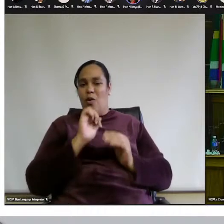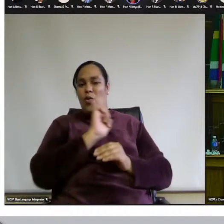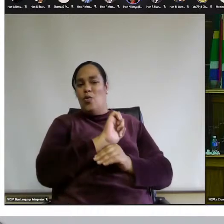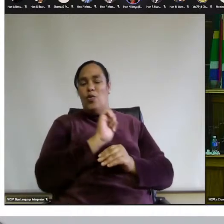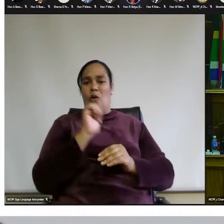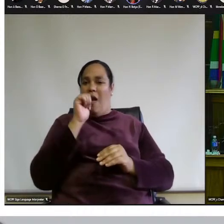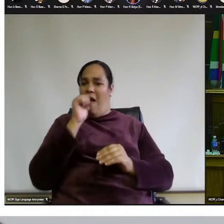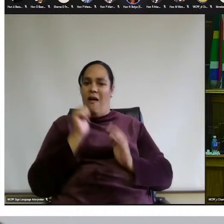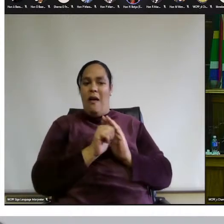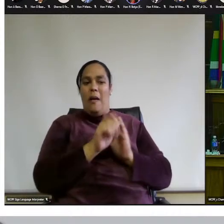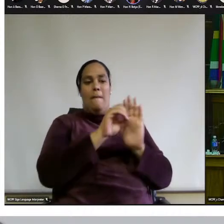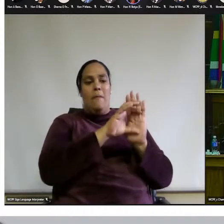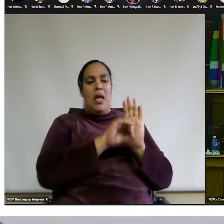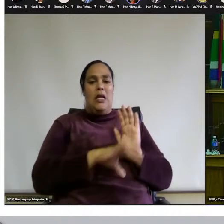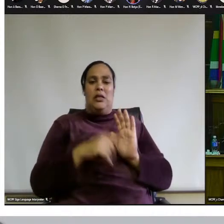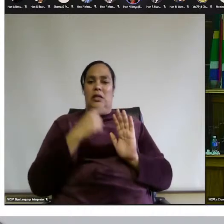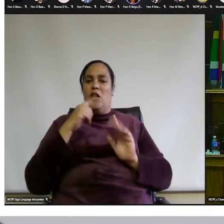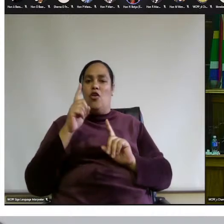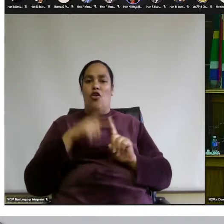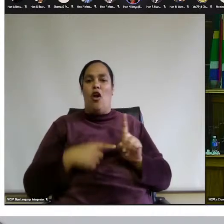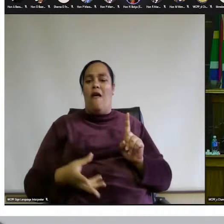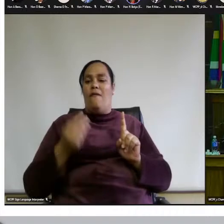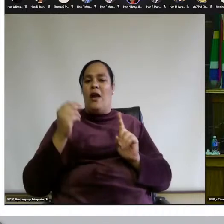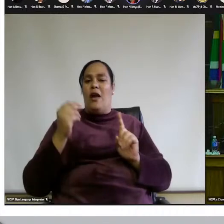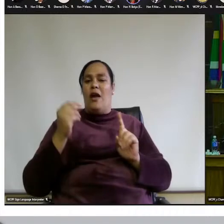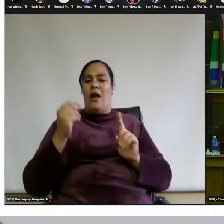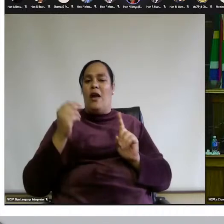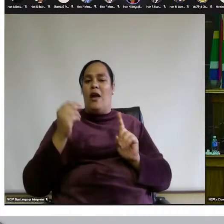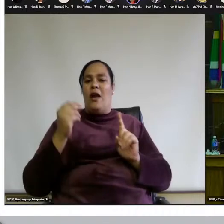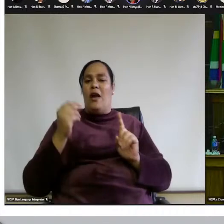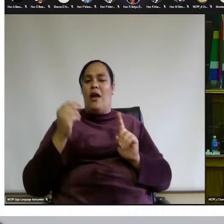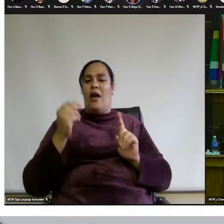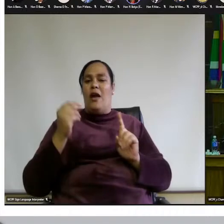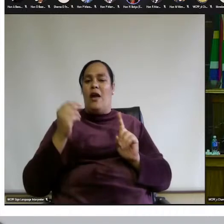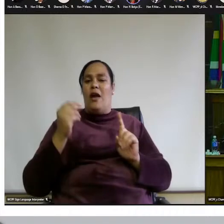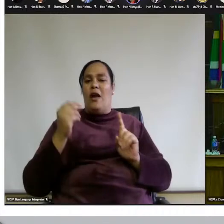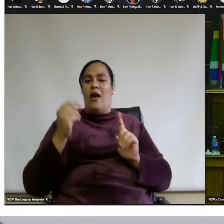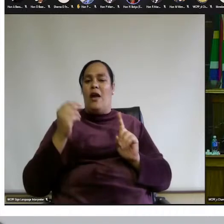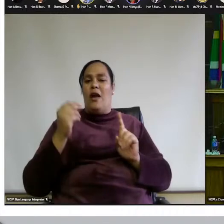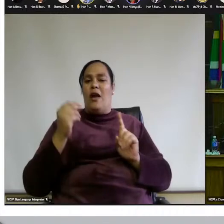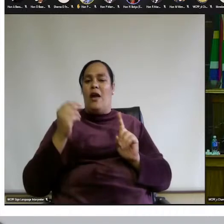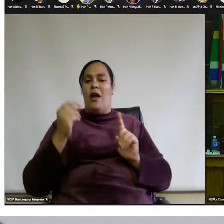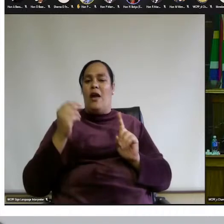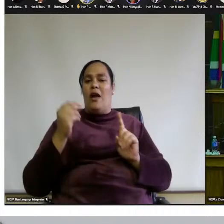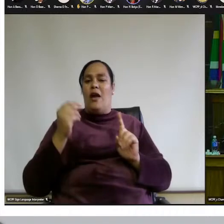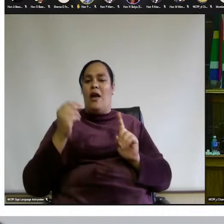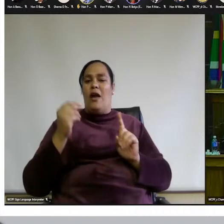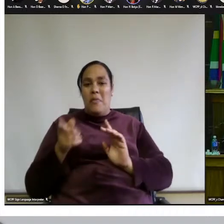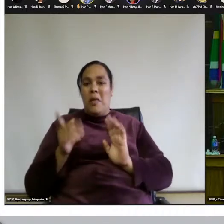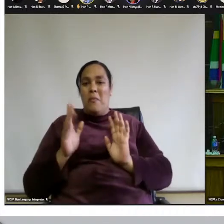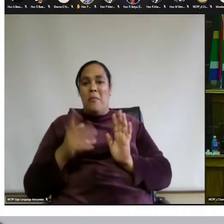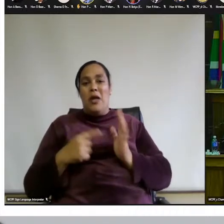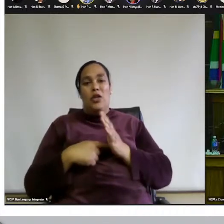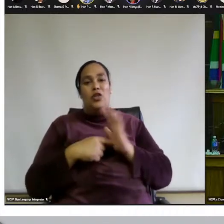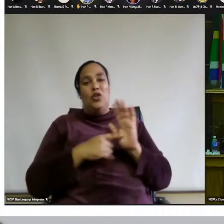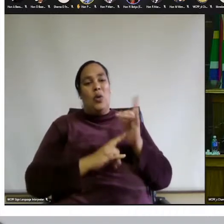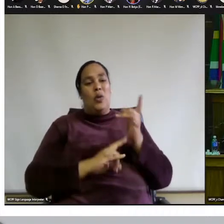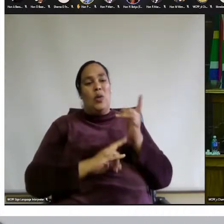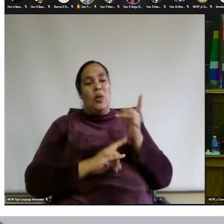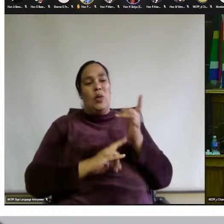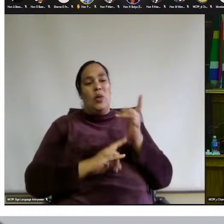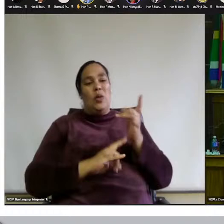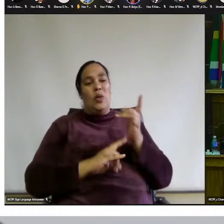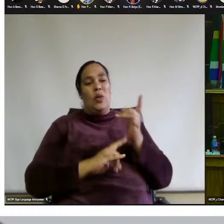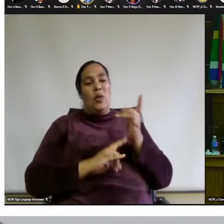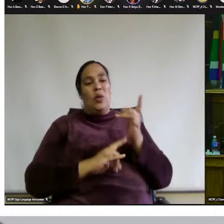to the media to say they cannot find her on the list of applicants. This just shows that the city has no regard for